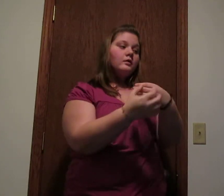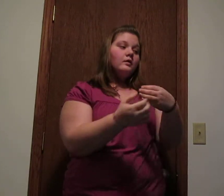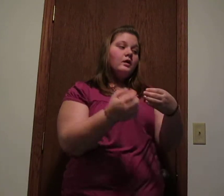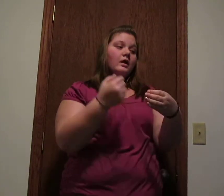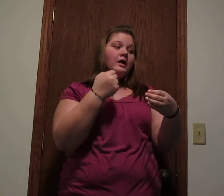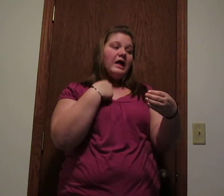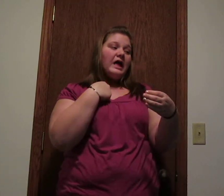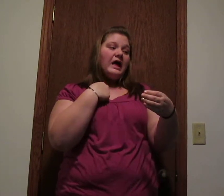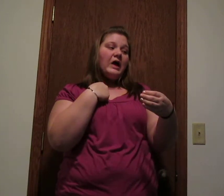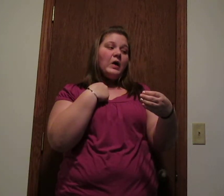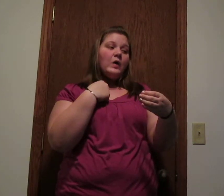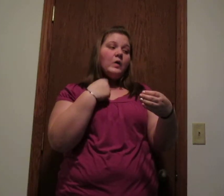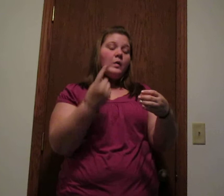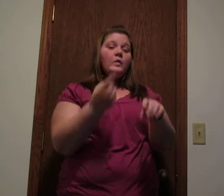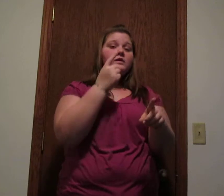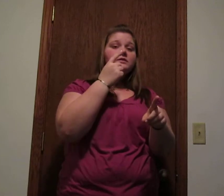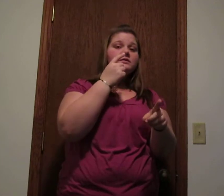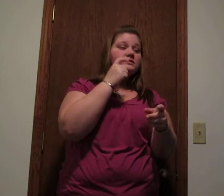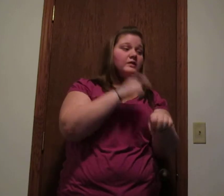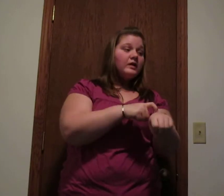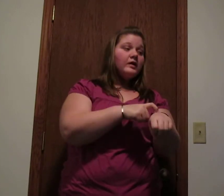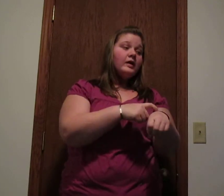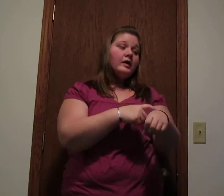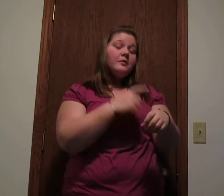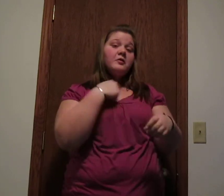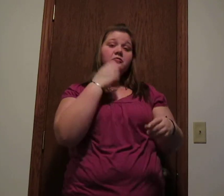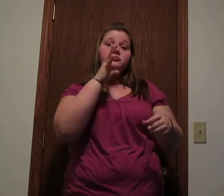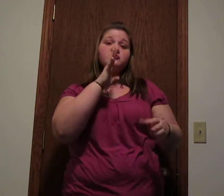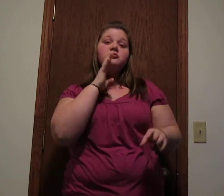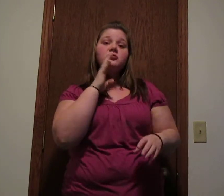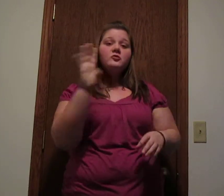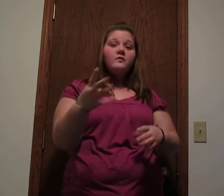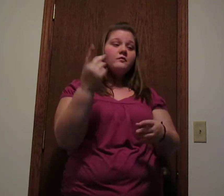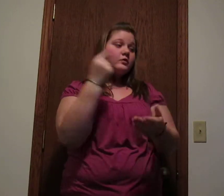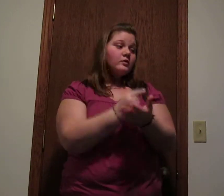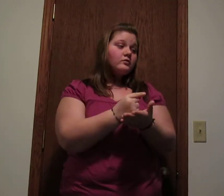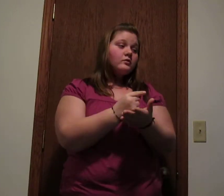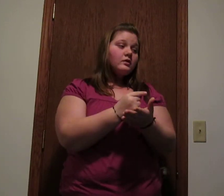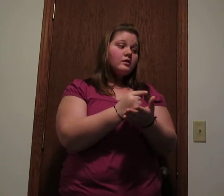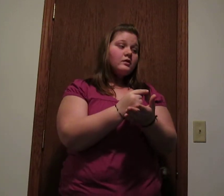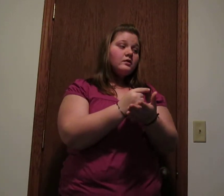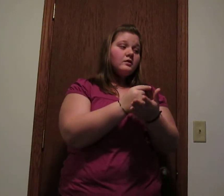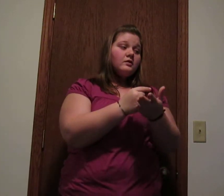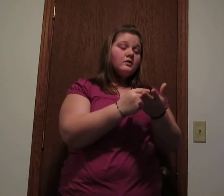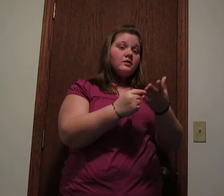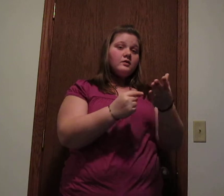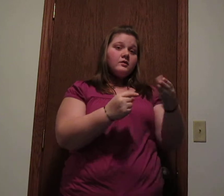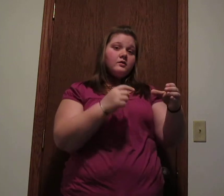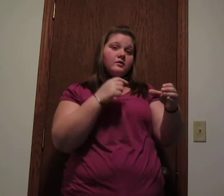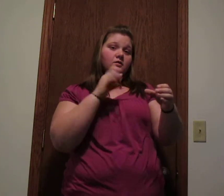one time I was talking about condensation, fourth grade, and I asked them, I told them, here's the glass, it's got water on the outside. I want you to tell me how